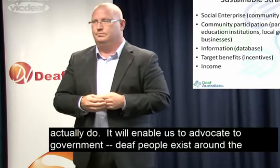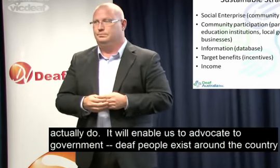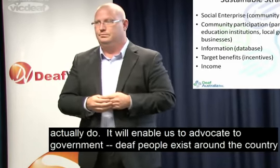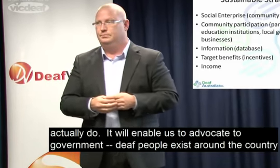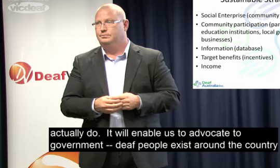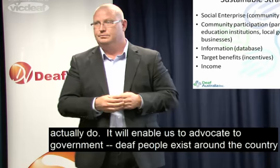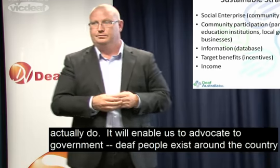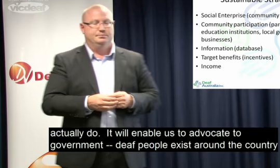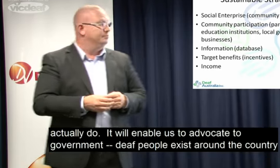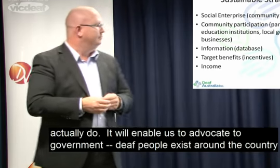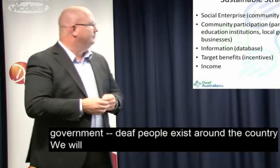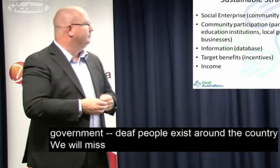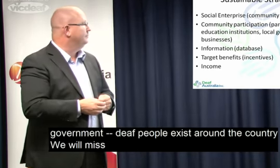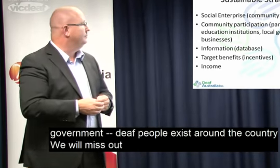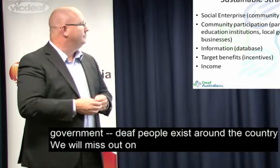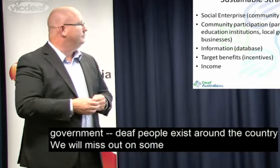have, the better we off than we ever have been before.